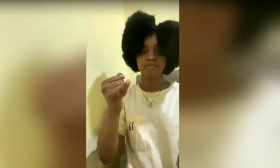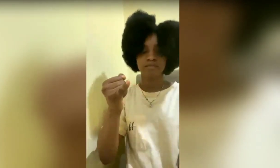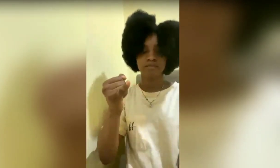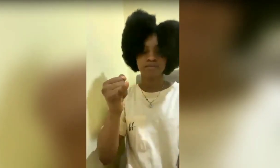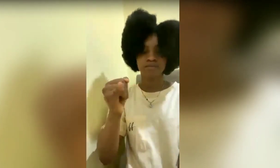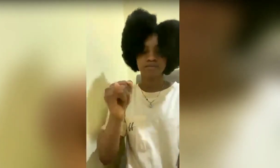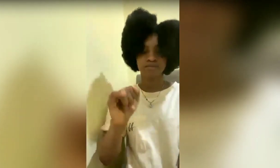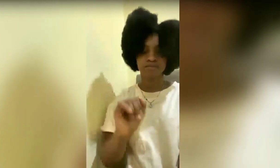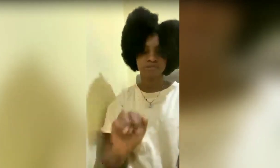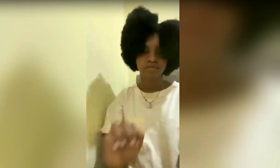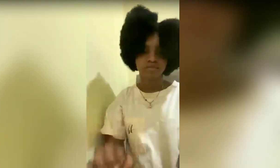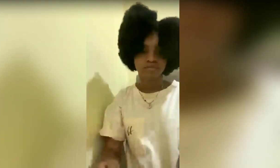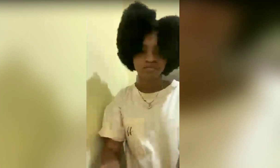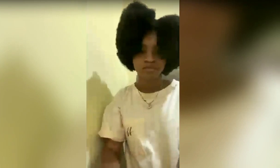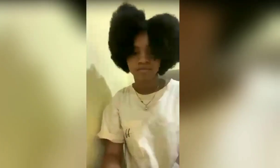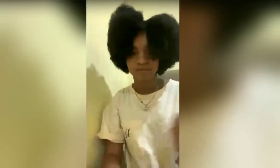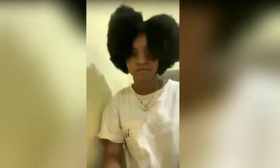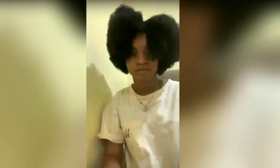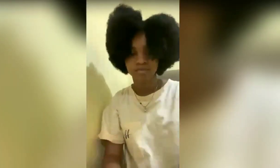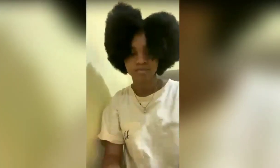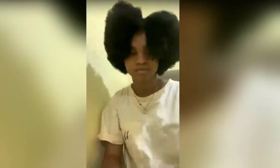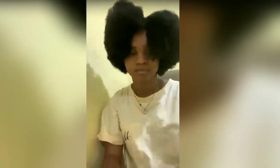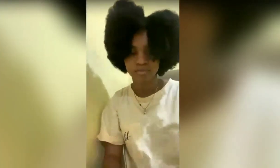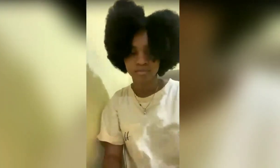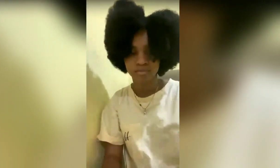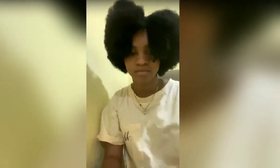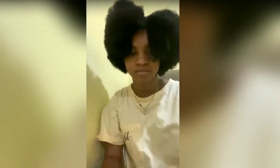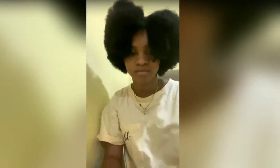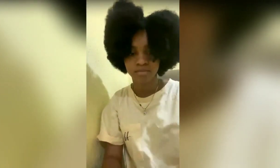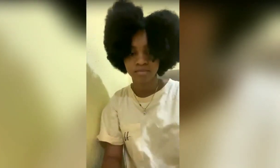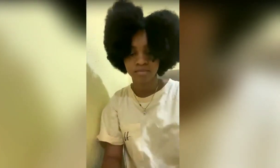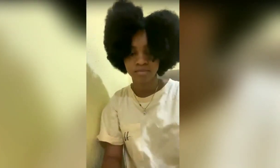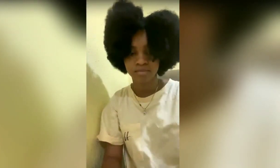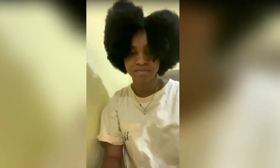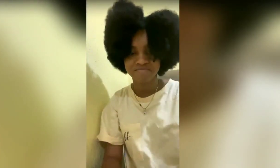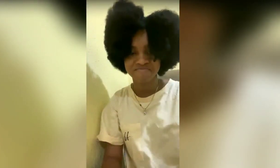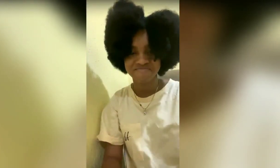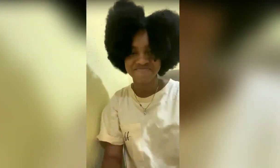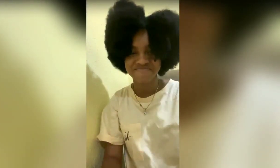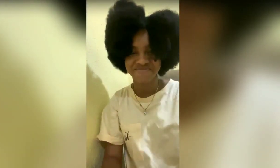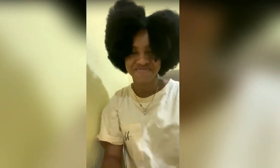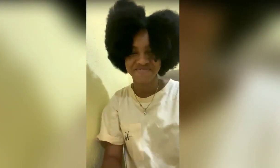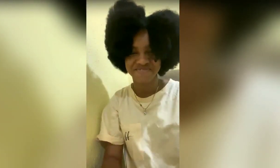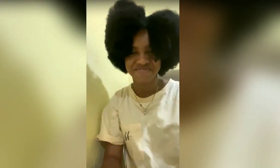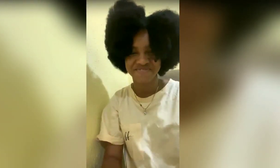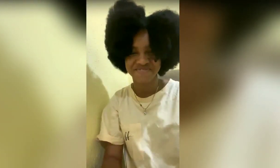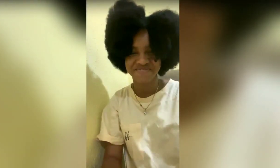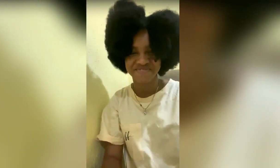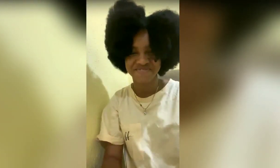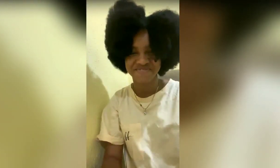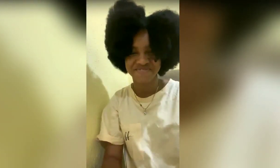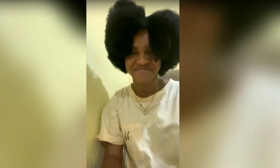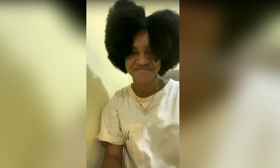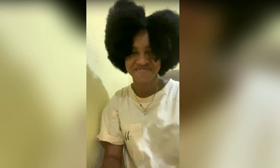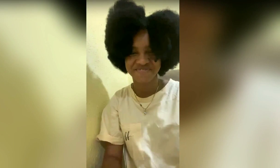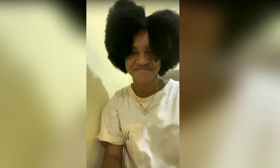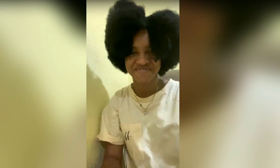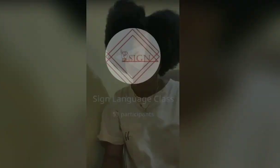Perfect. Thank you so much. Favor, I think this is not your first time learning sign language. Your hand seems to be very